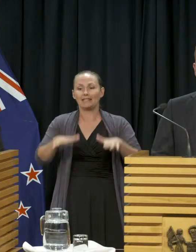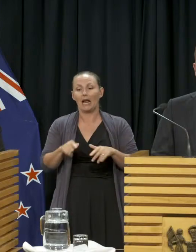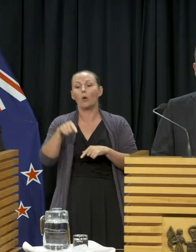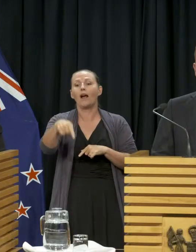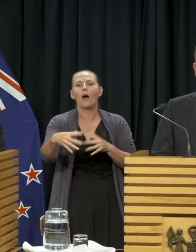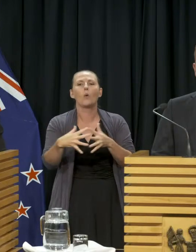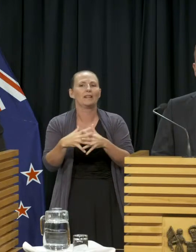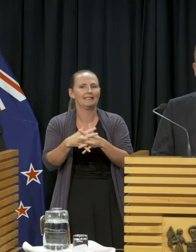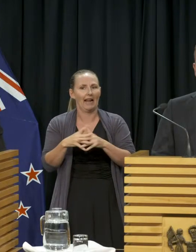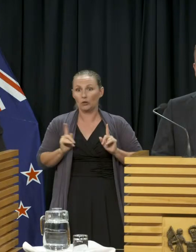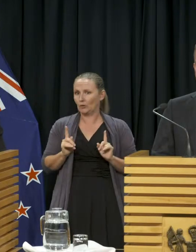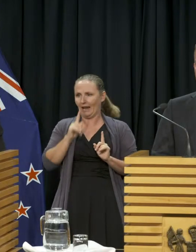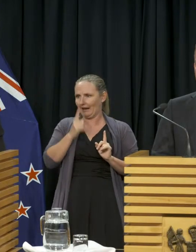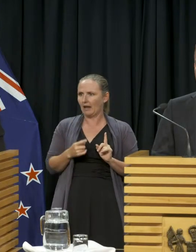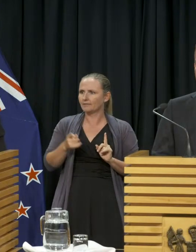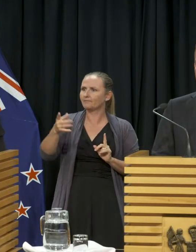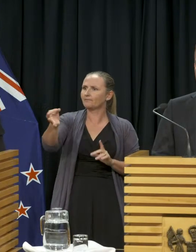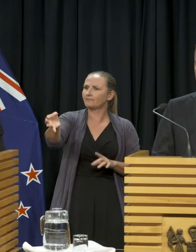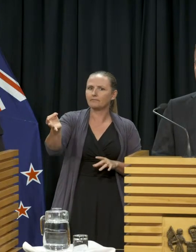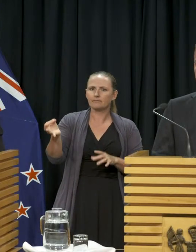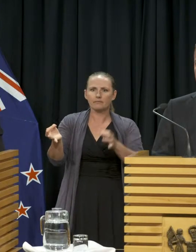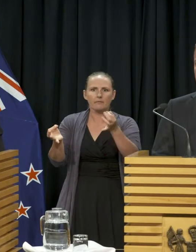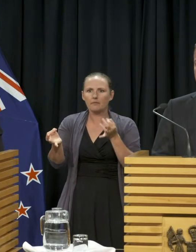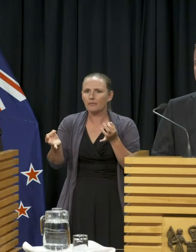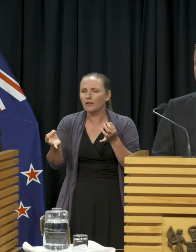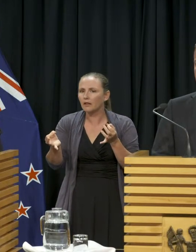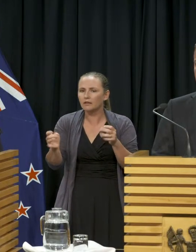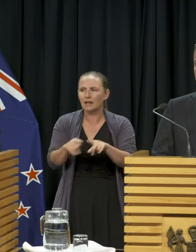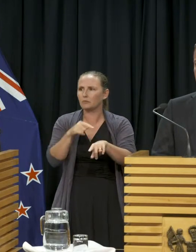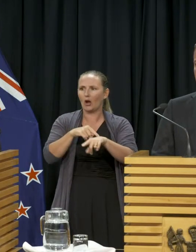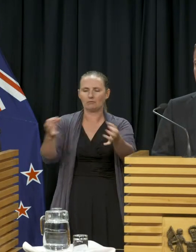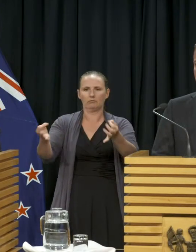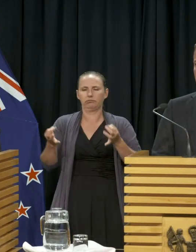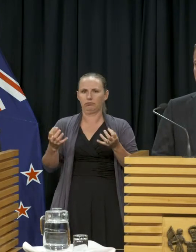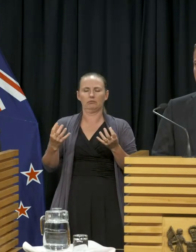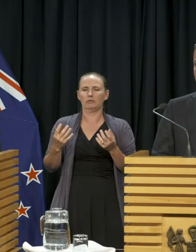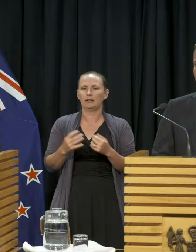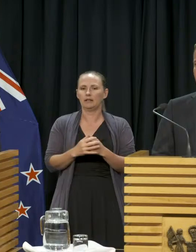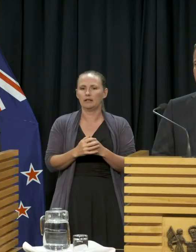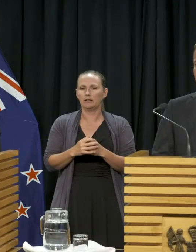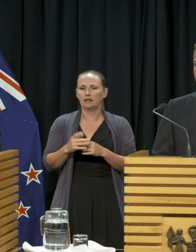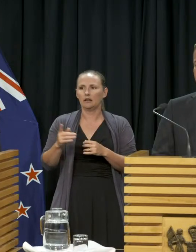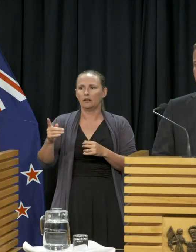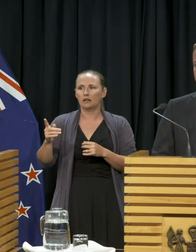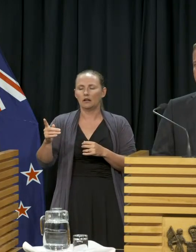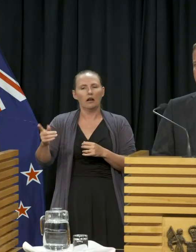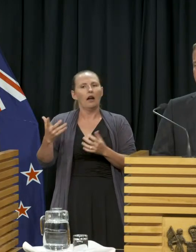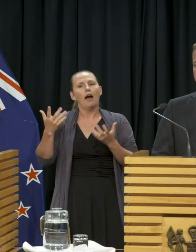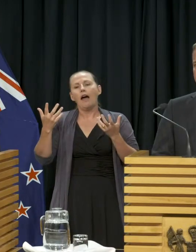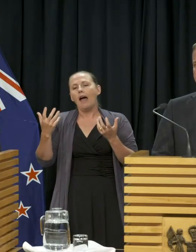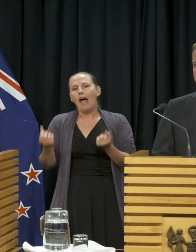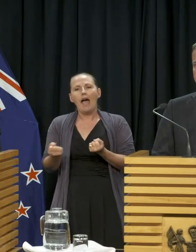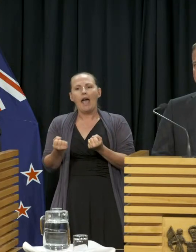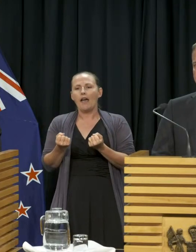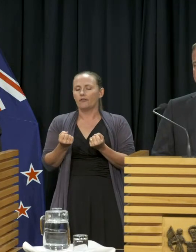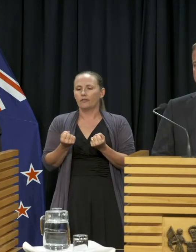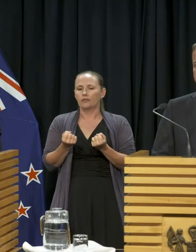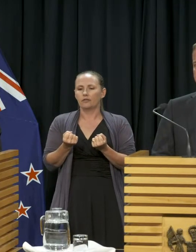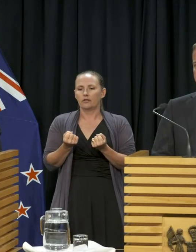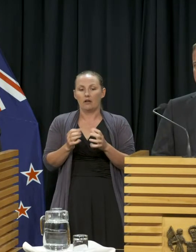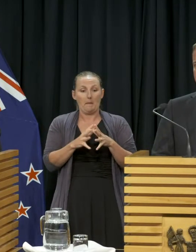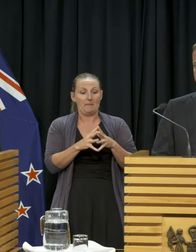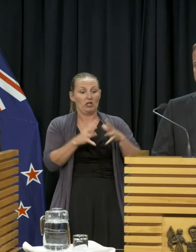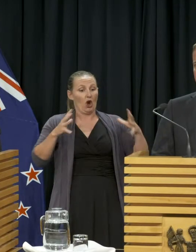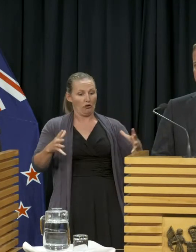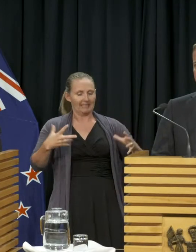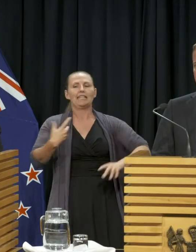Wednesday as well. Across all the facilities, then it is, as I'm saying, Cobra, it is the vast majority. We have the individuals for